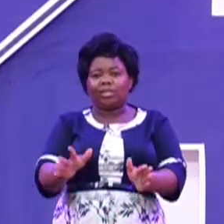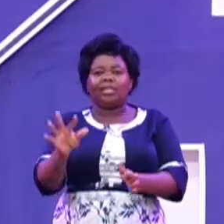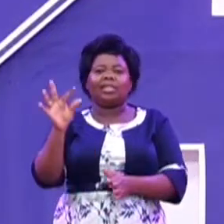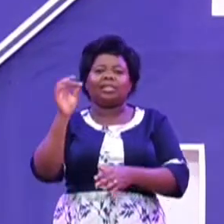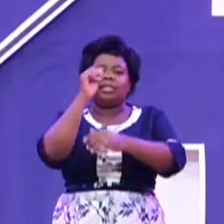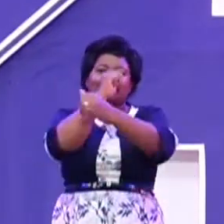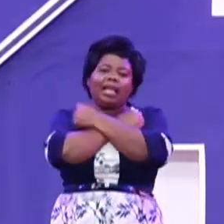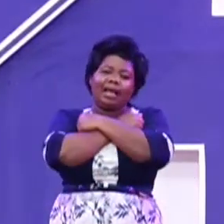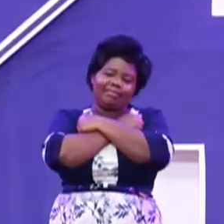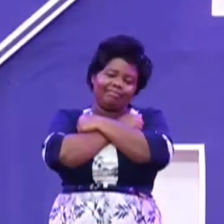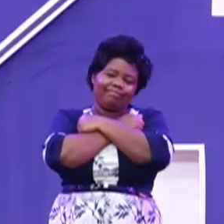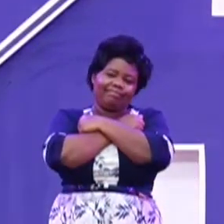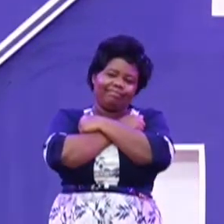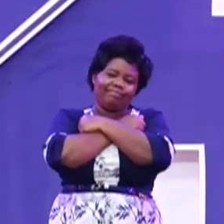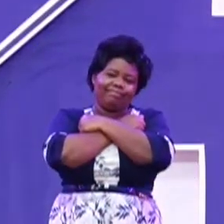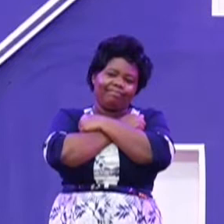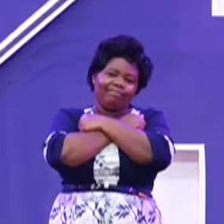omwoyo guzala okwagala.